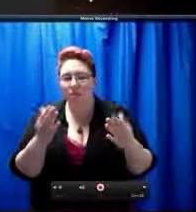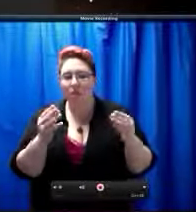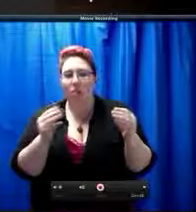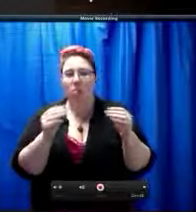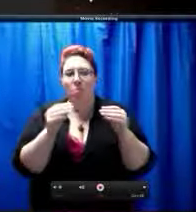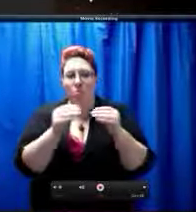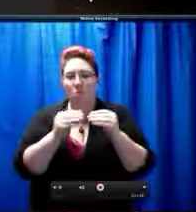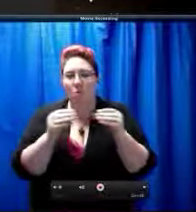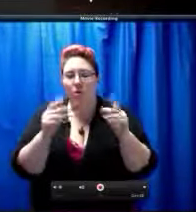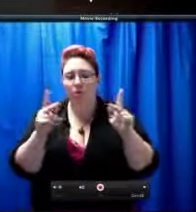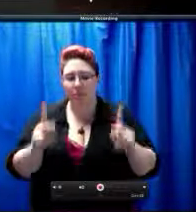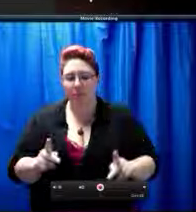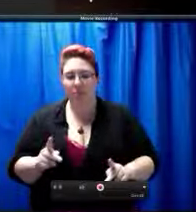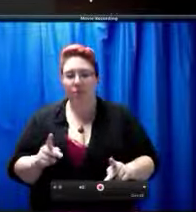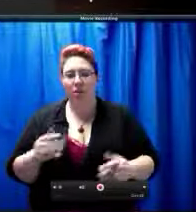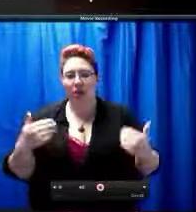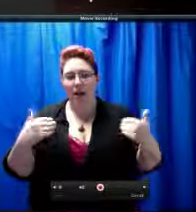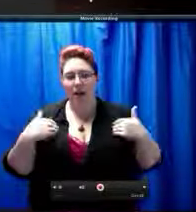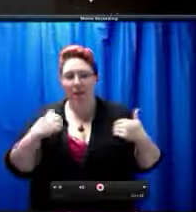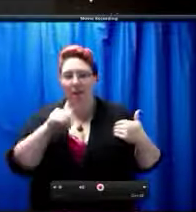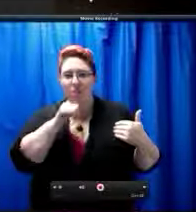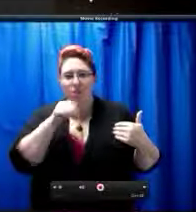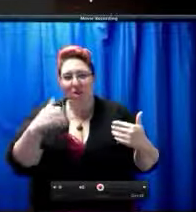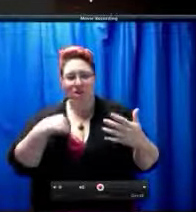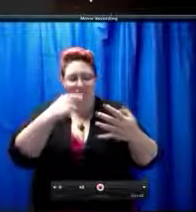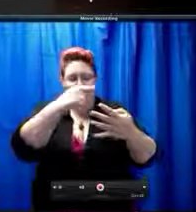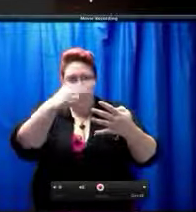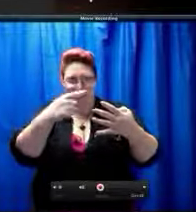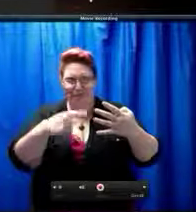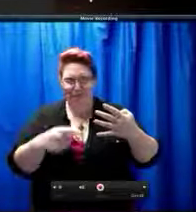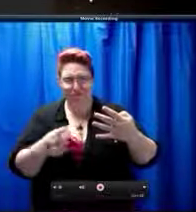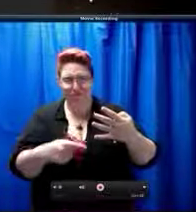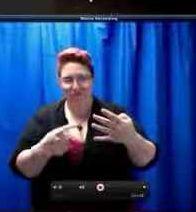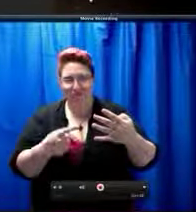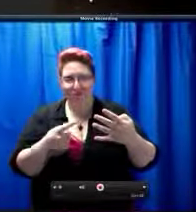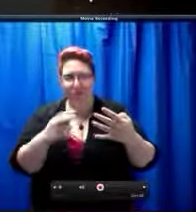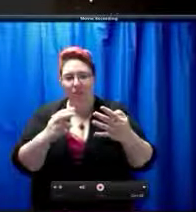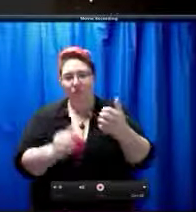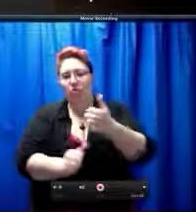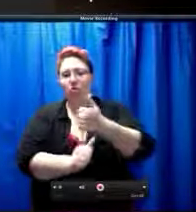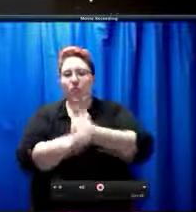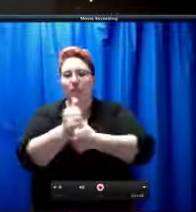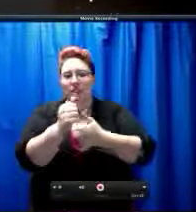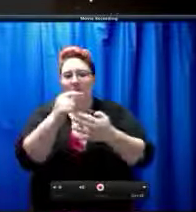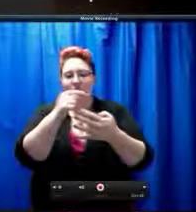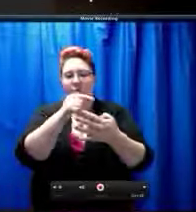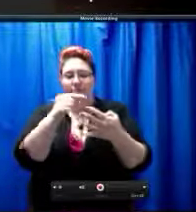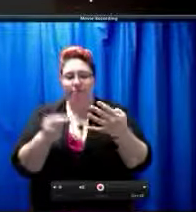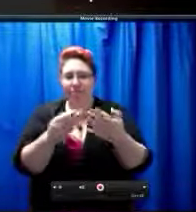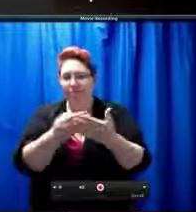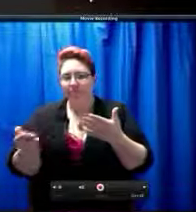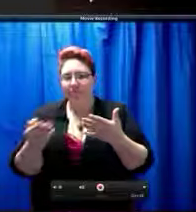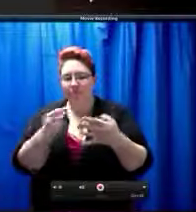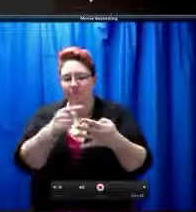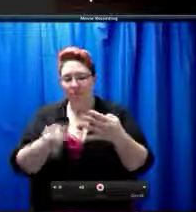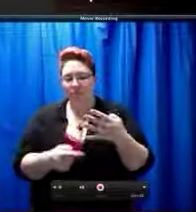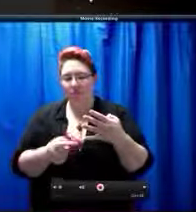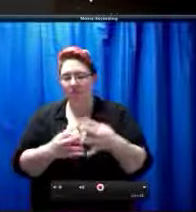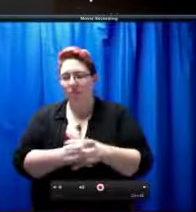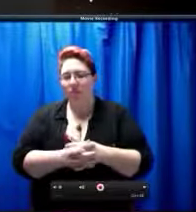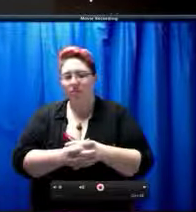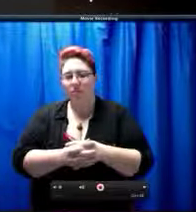so not these people with those risk factors. The sad reality is that 63% of these cancers are being caught in that